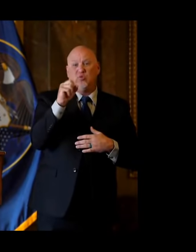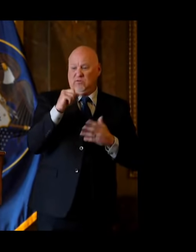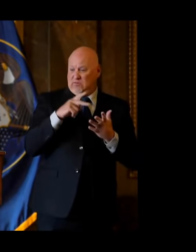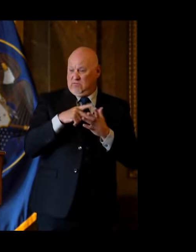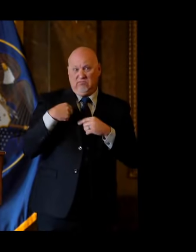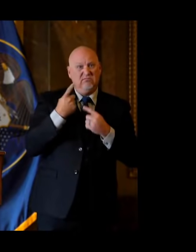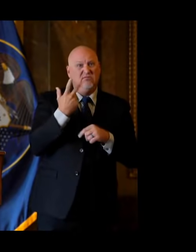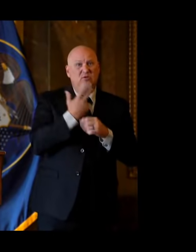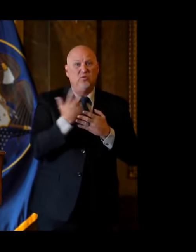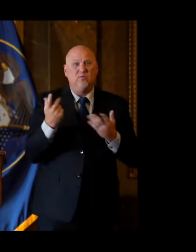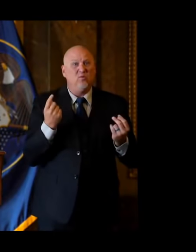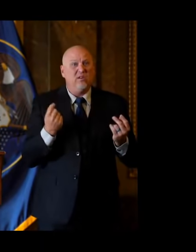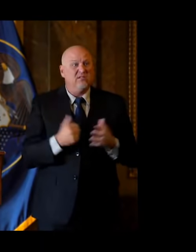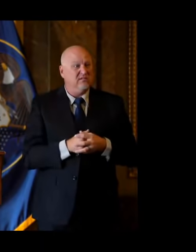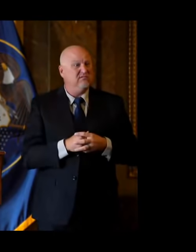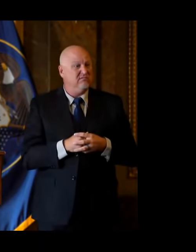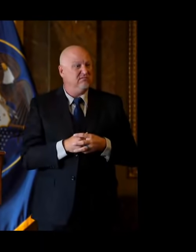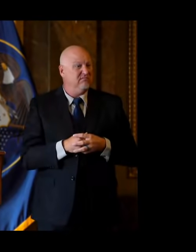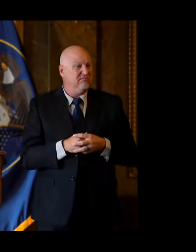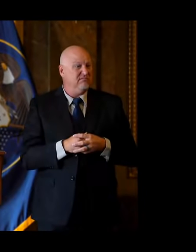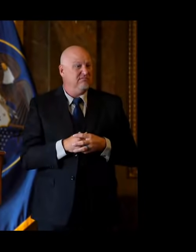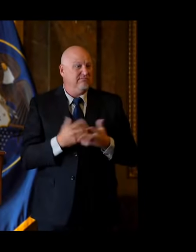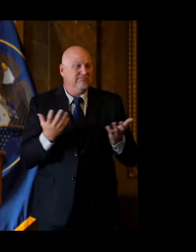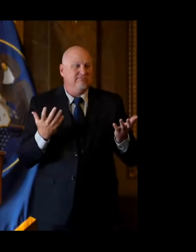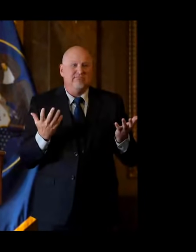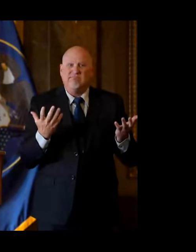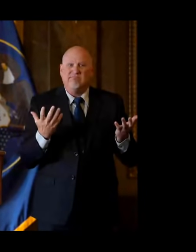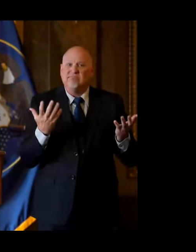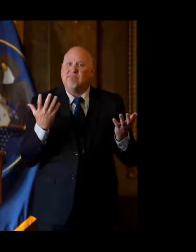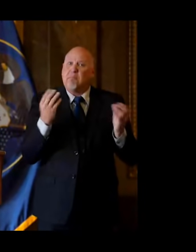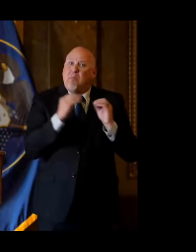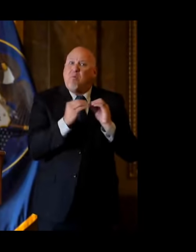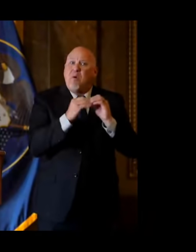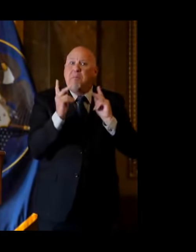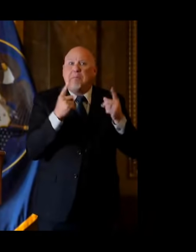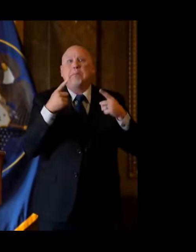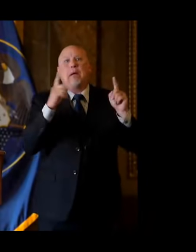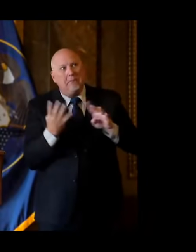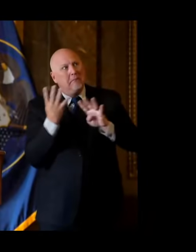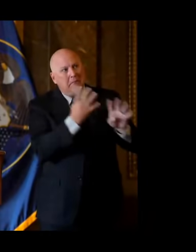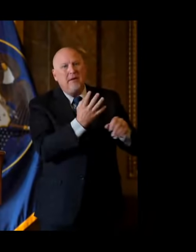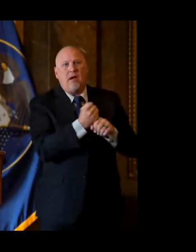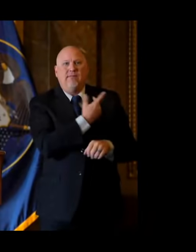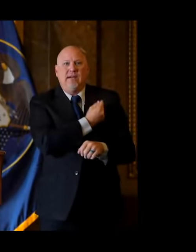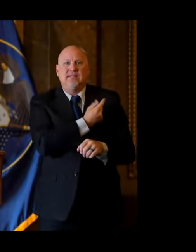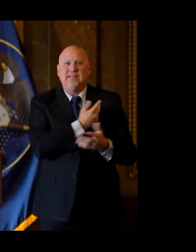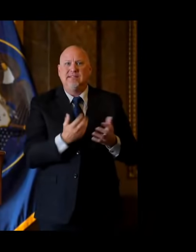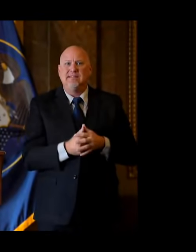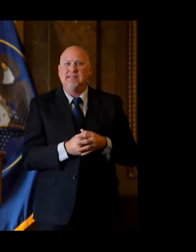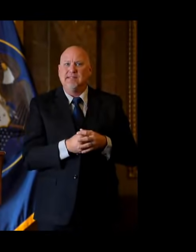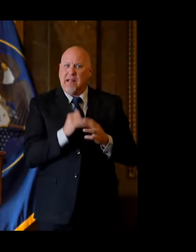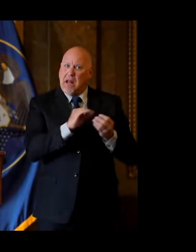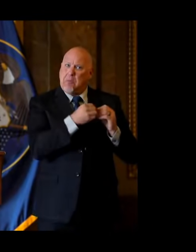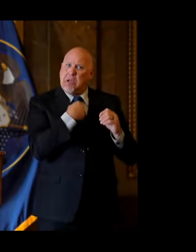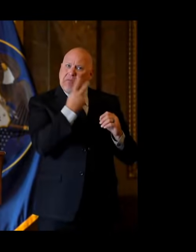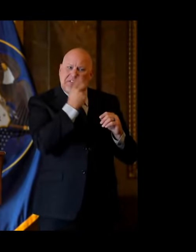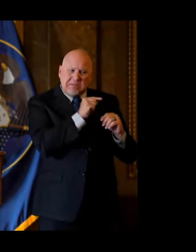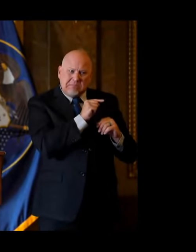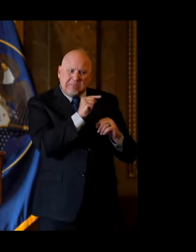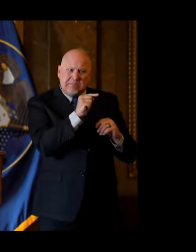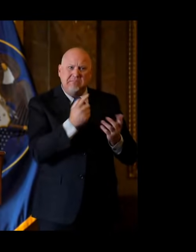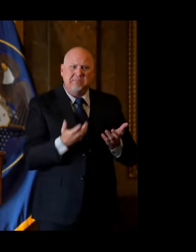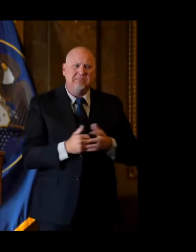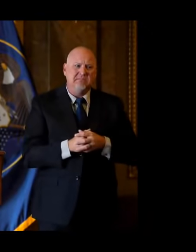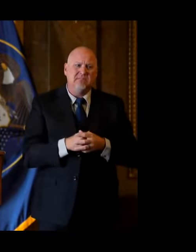people getting vaccinated, and we know that vaccinations are the best way to prevent hospitalization,